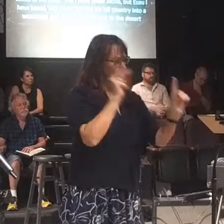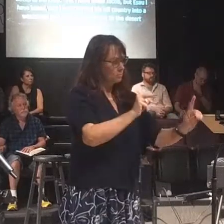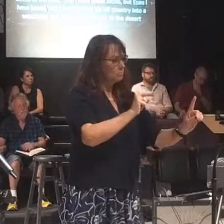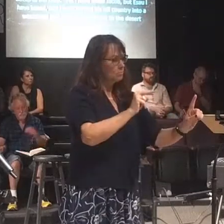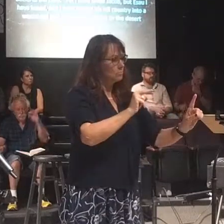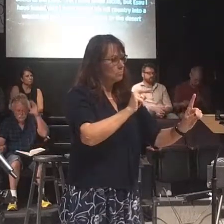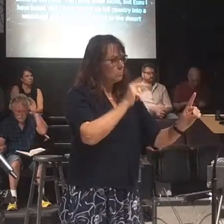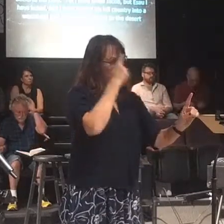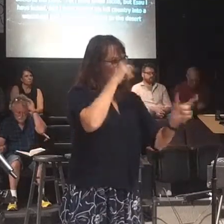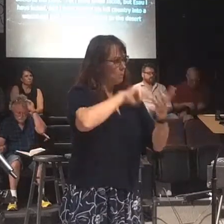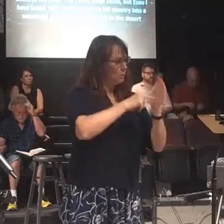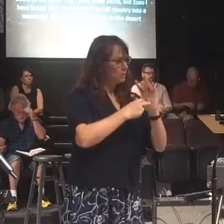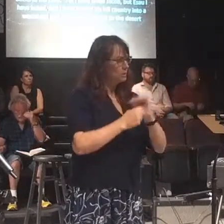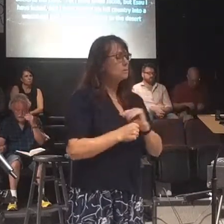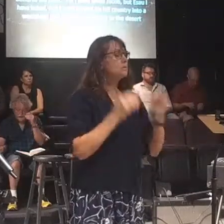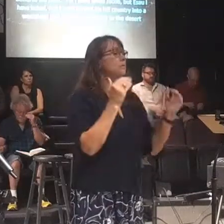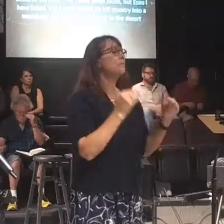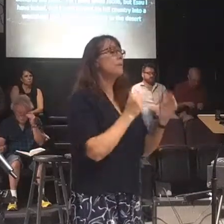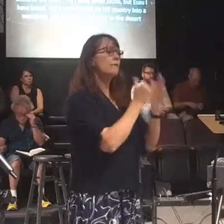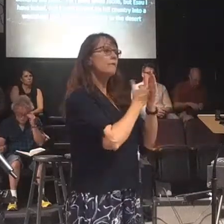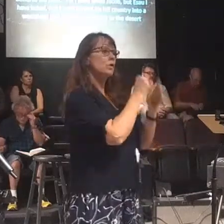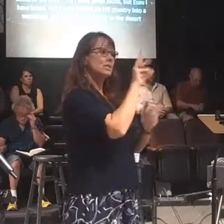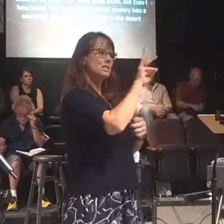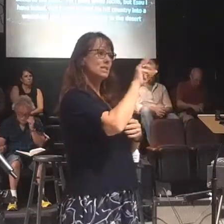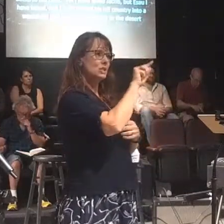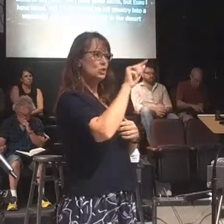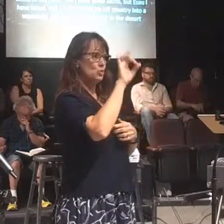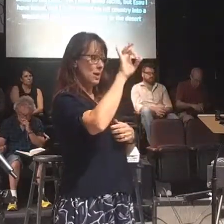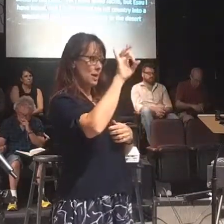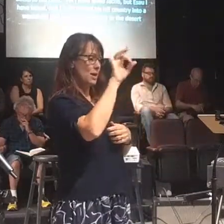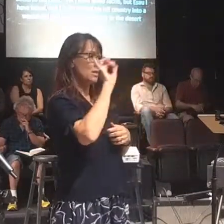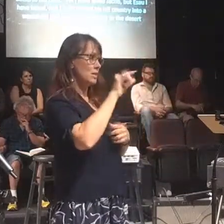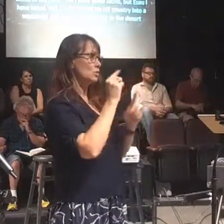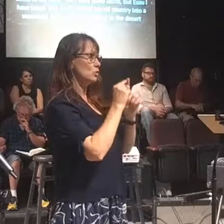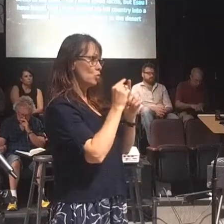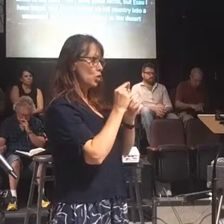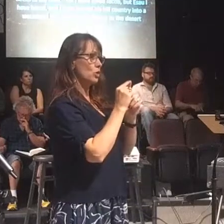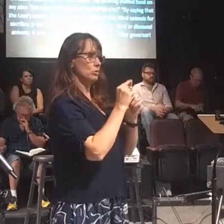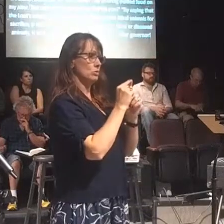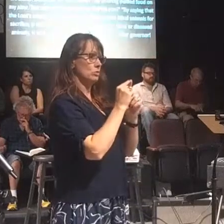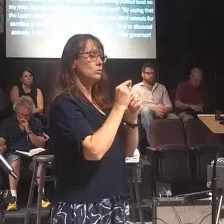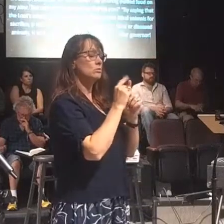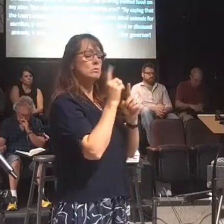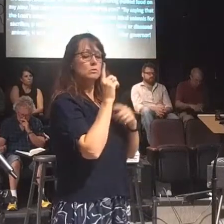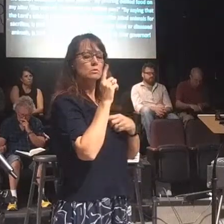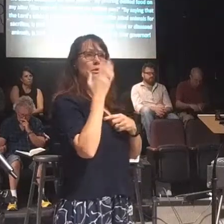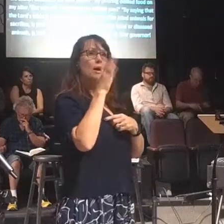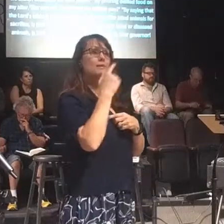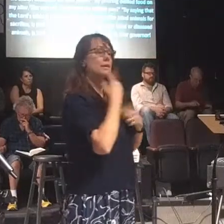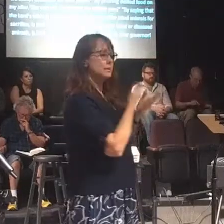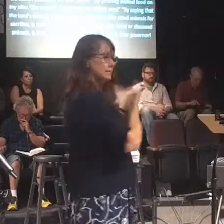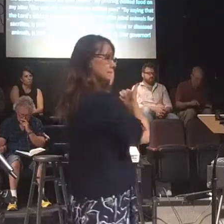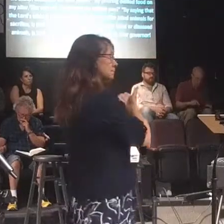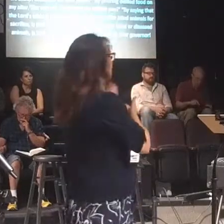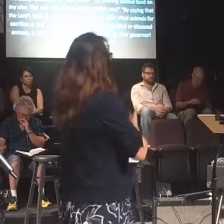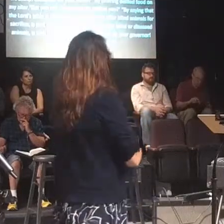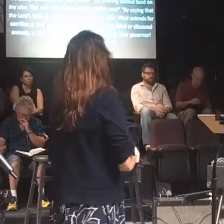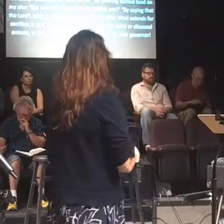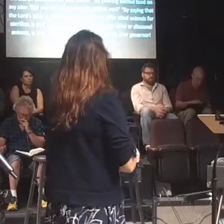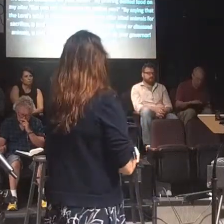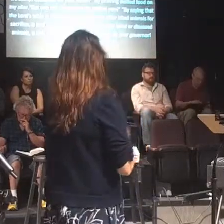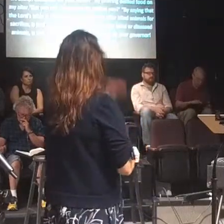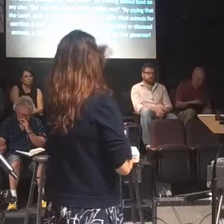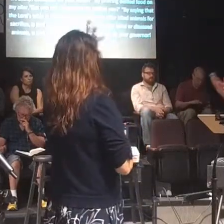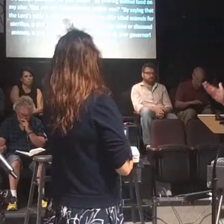verses 6 to 8, those are the words and the sentiment. And God says, if I'm a father, where is the honor due to